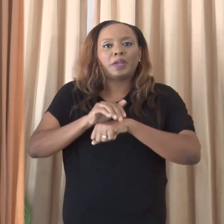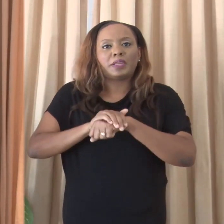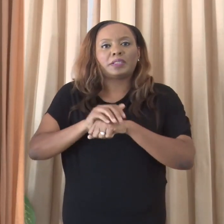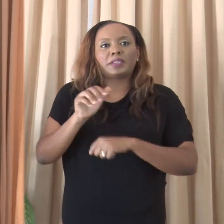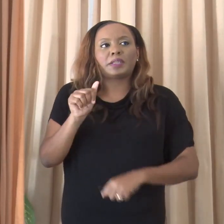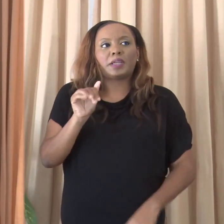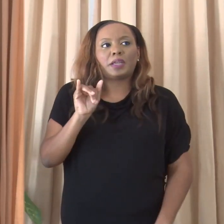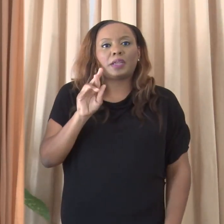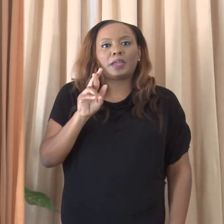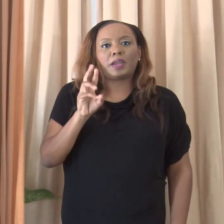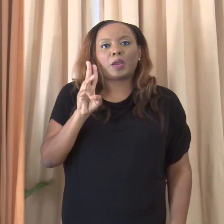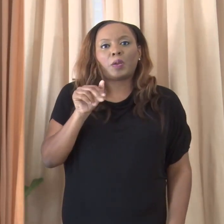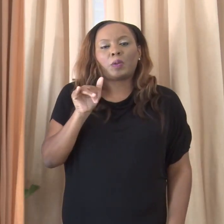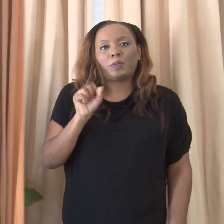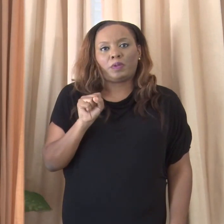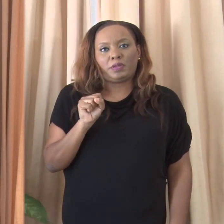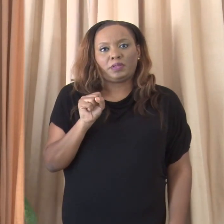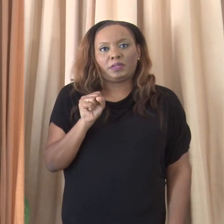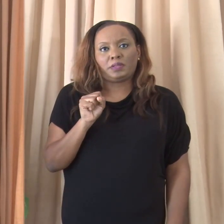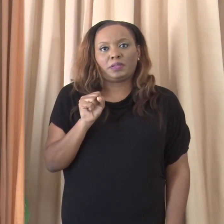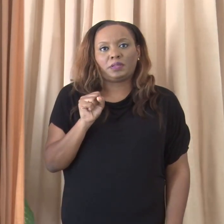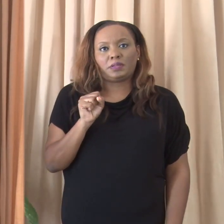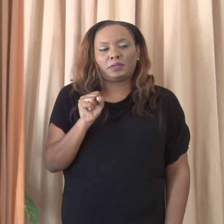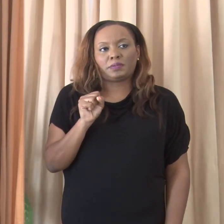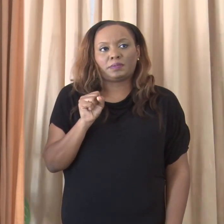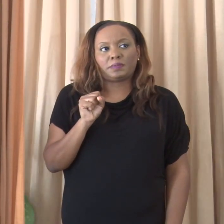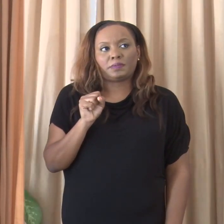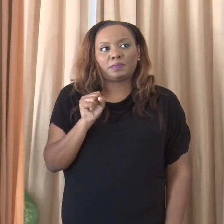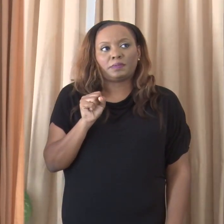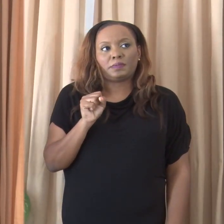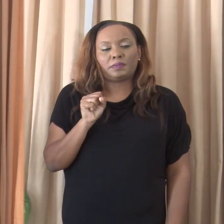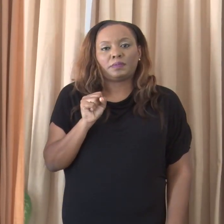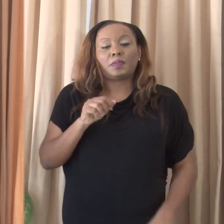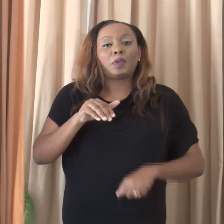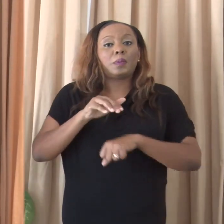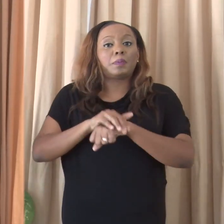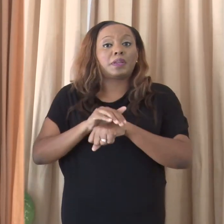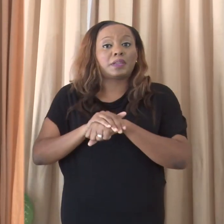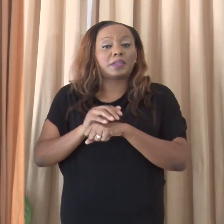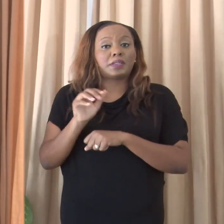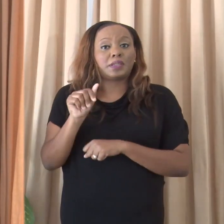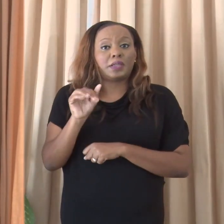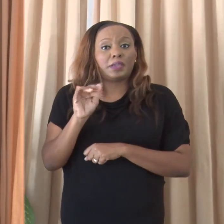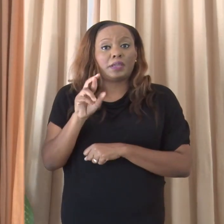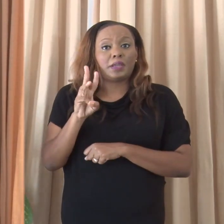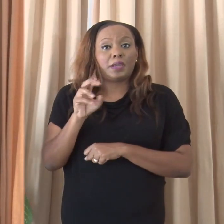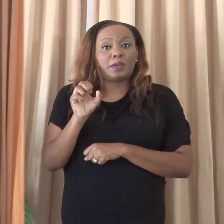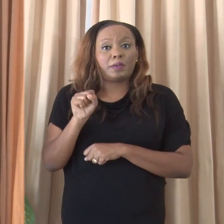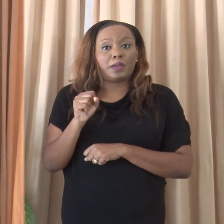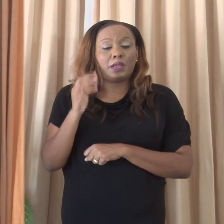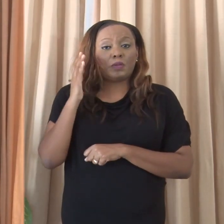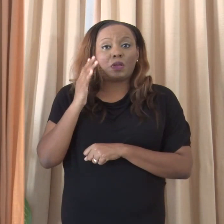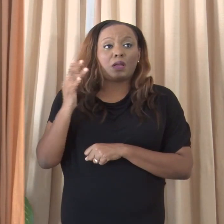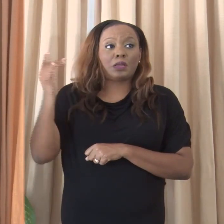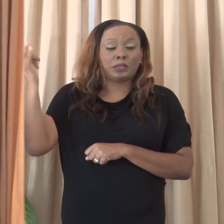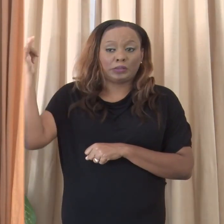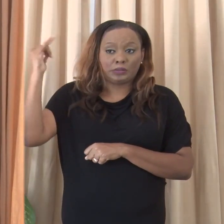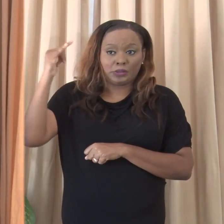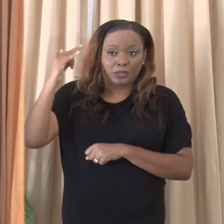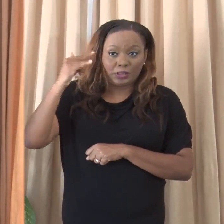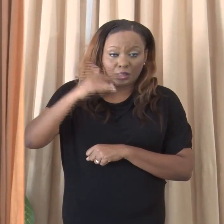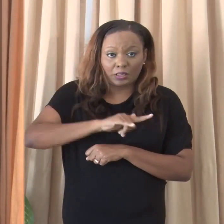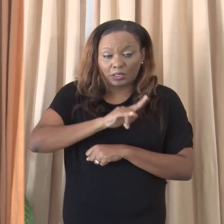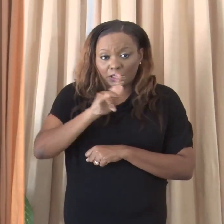to Barbados until at least the 26th of March, as is currently anticipated. I cannot be